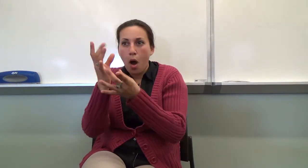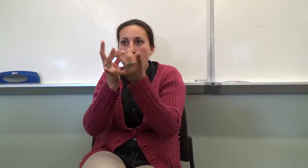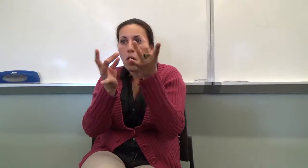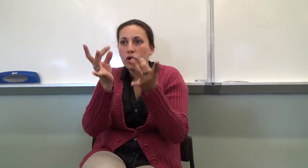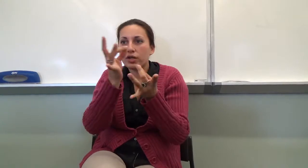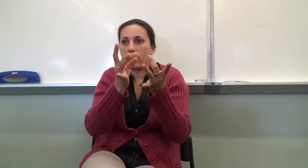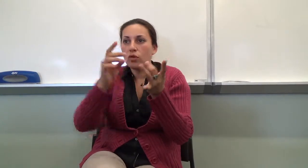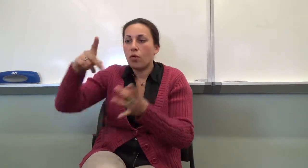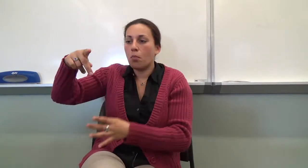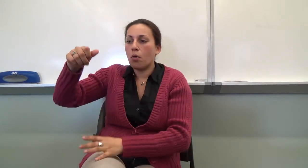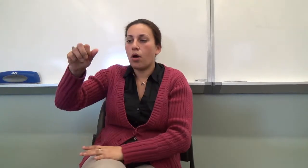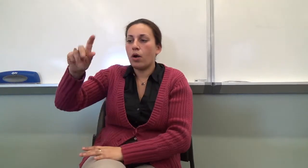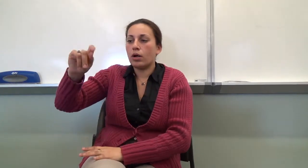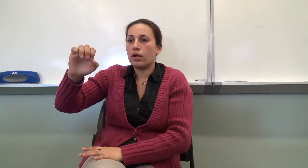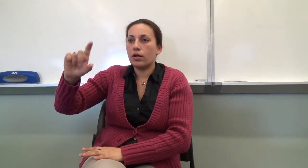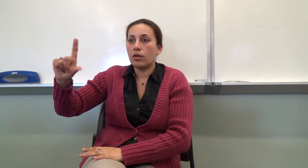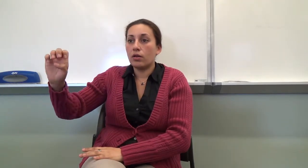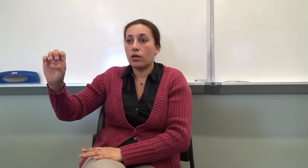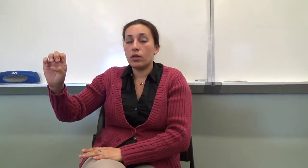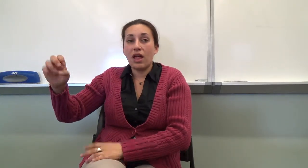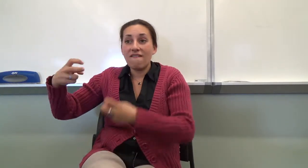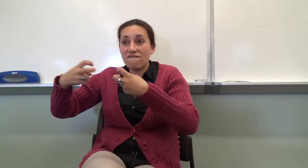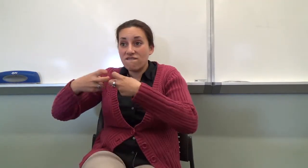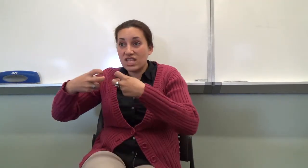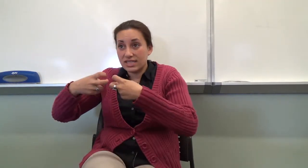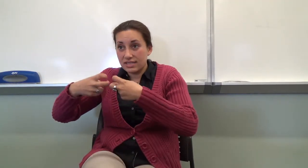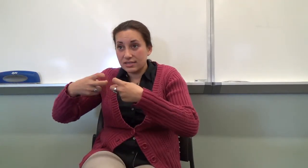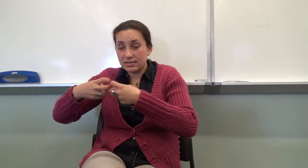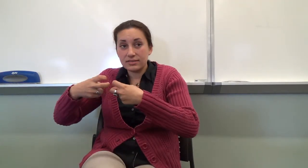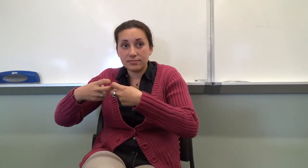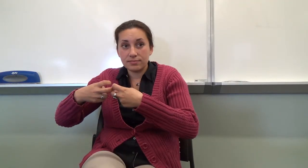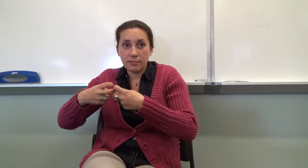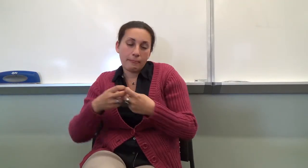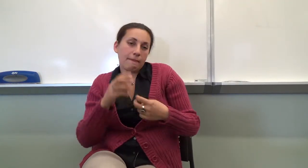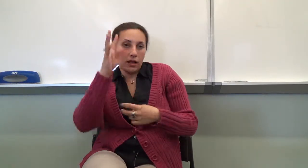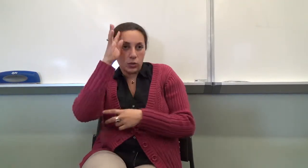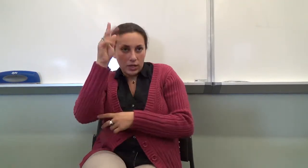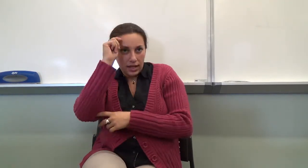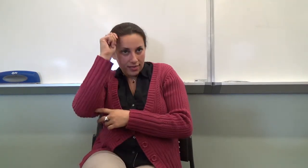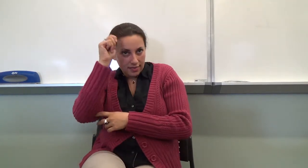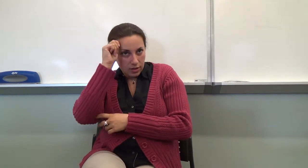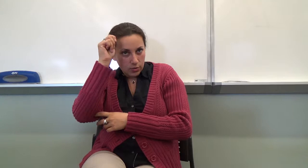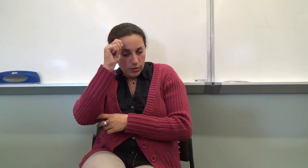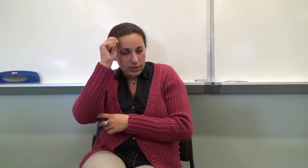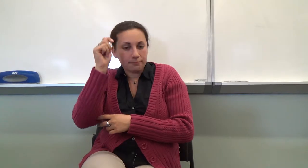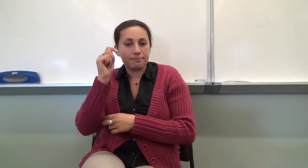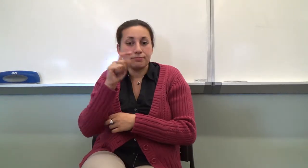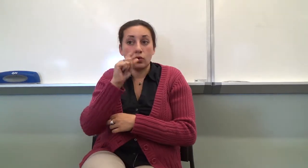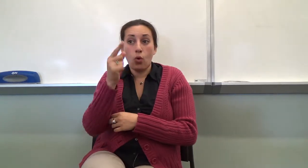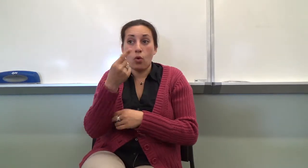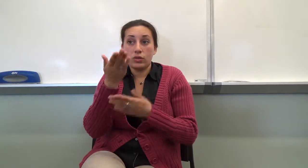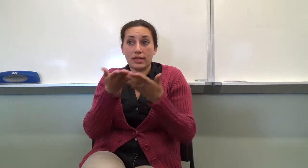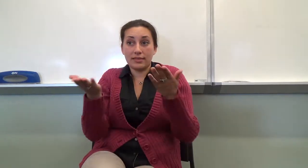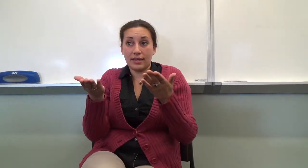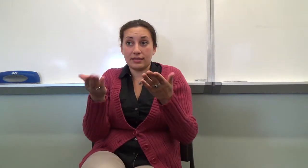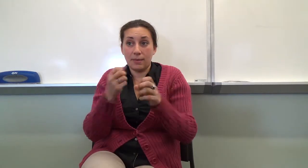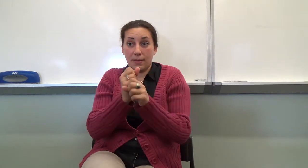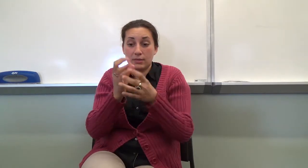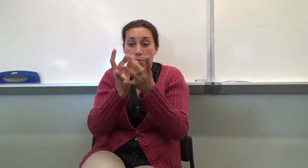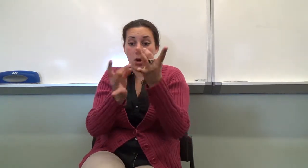never seen before coming out of their theory called the standard theory. The only thing that organized those particles was group theory, which